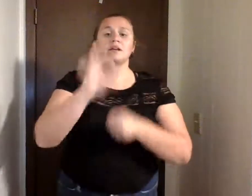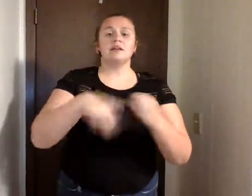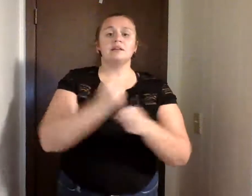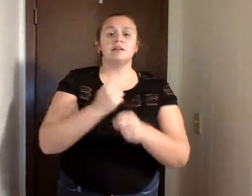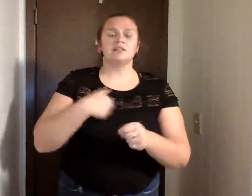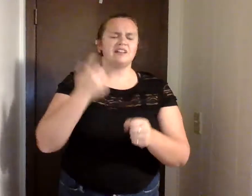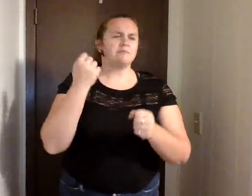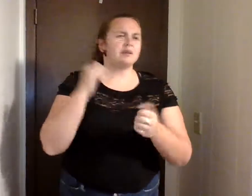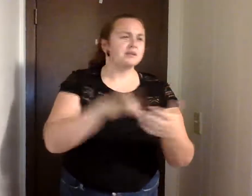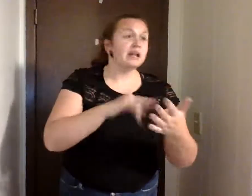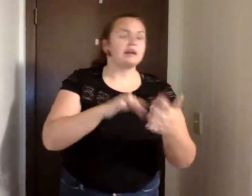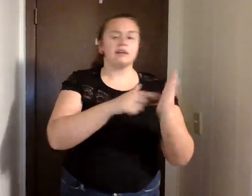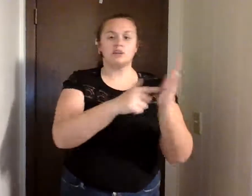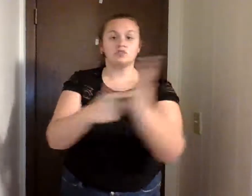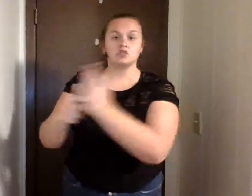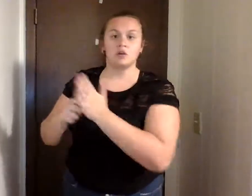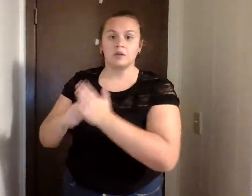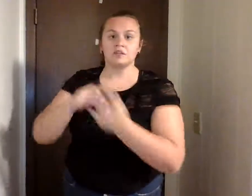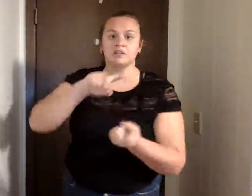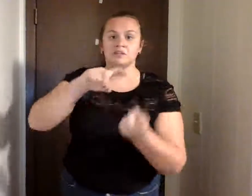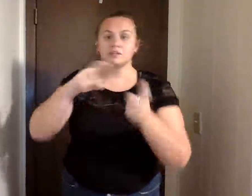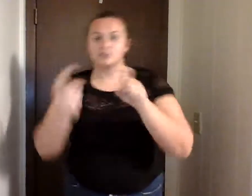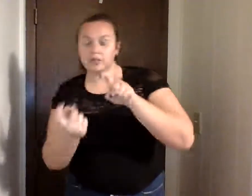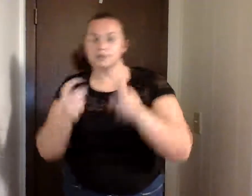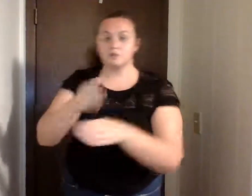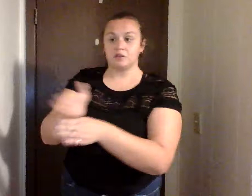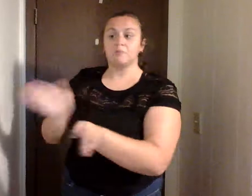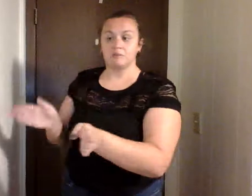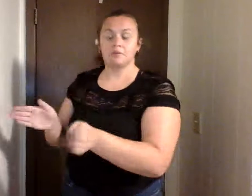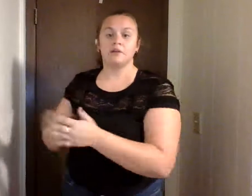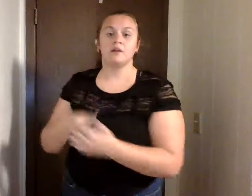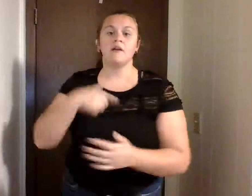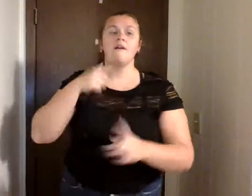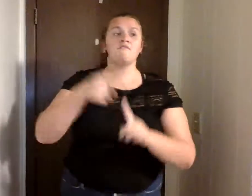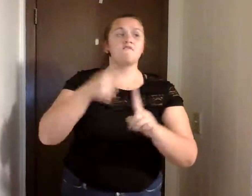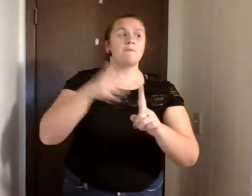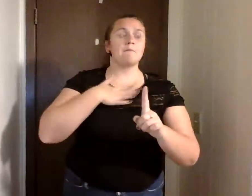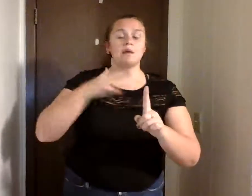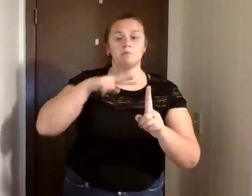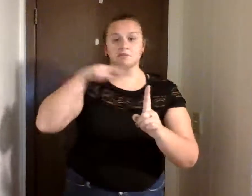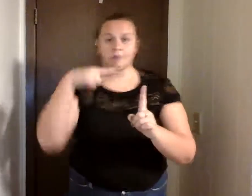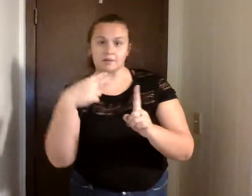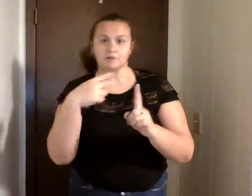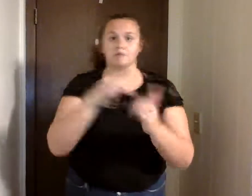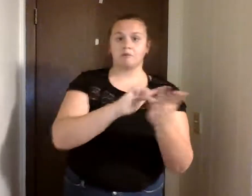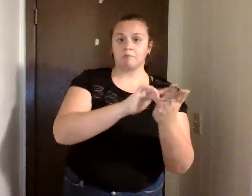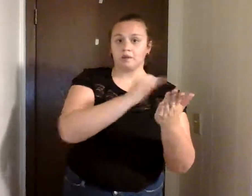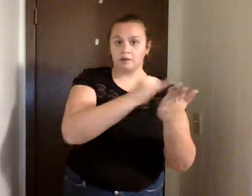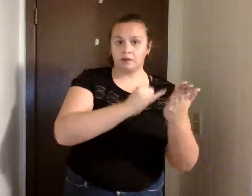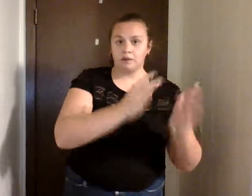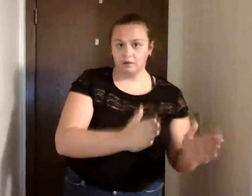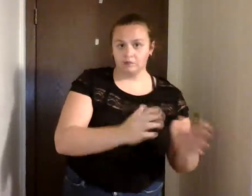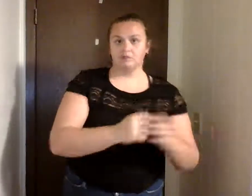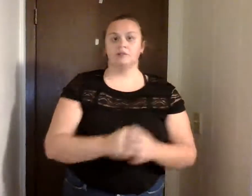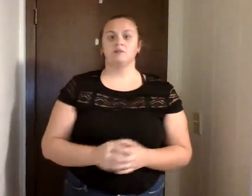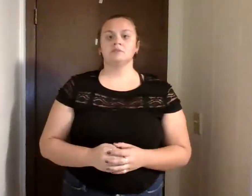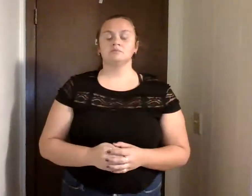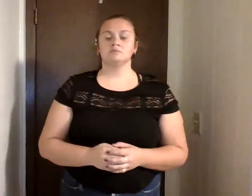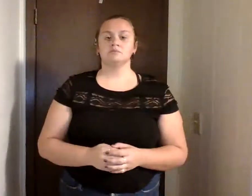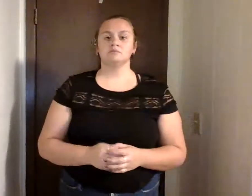and sharing this rise in anatomical art with the public, all from my perspective as a medical illustrator. But before I